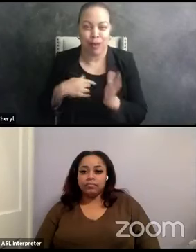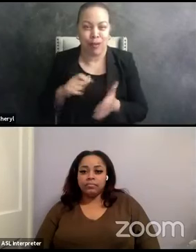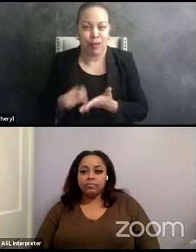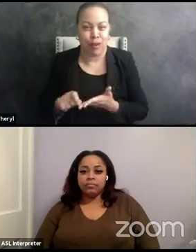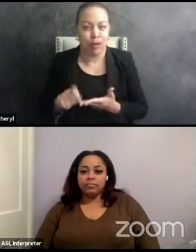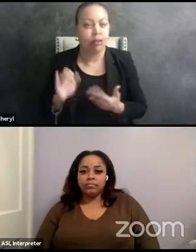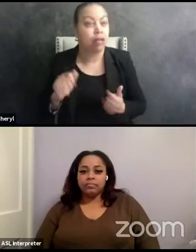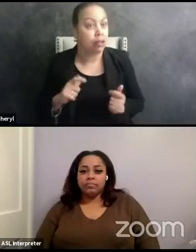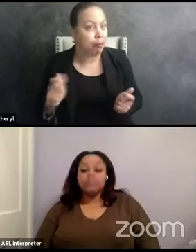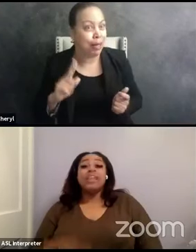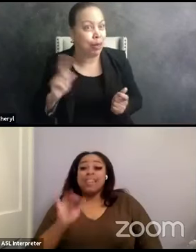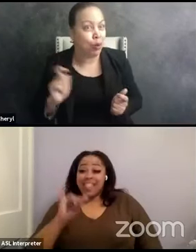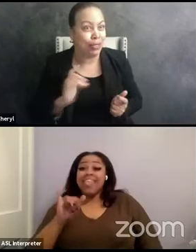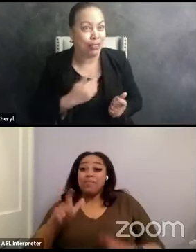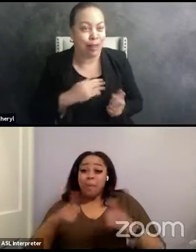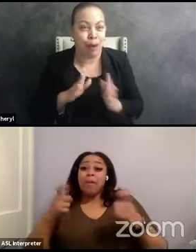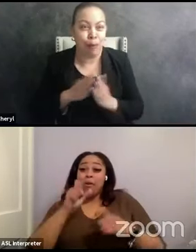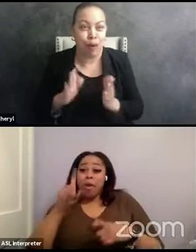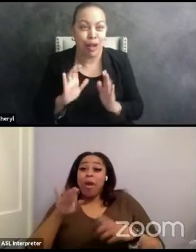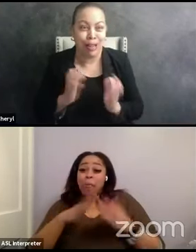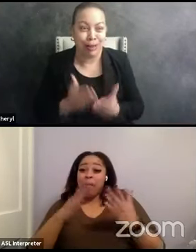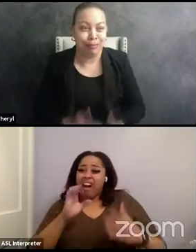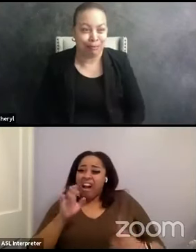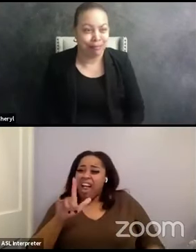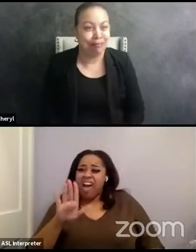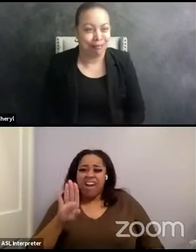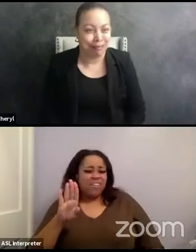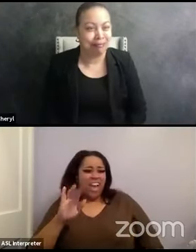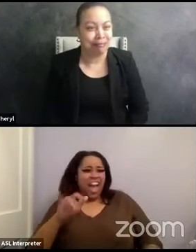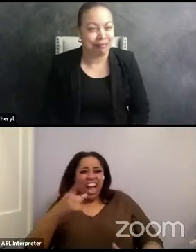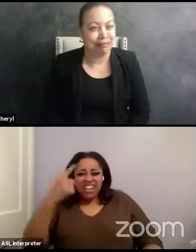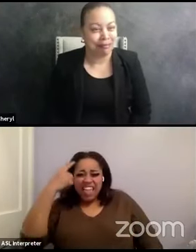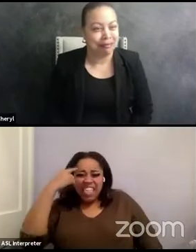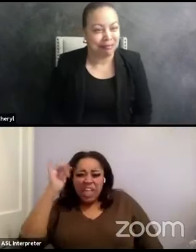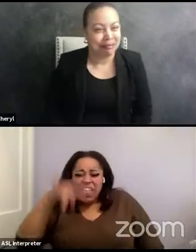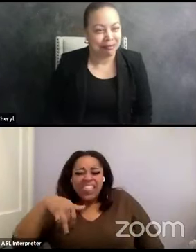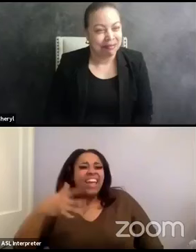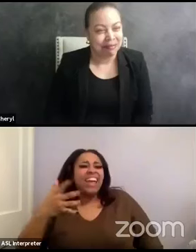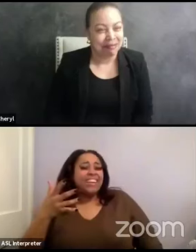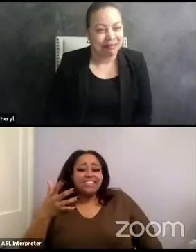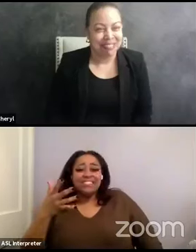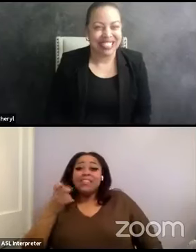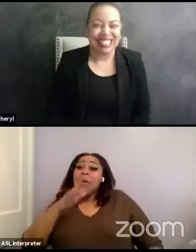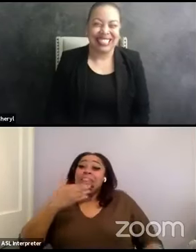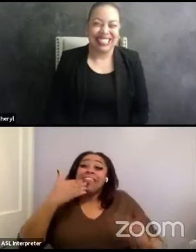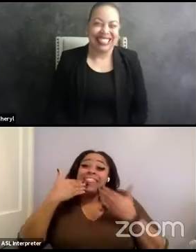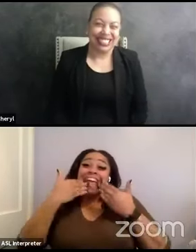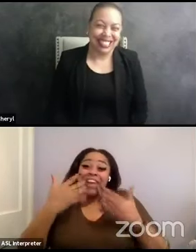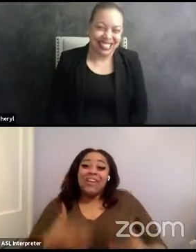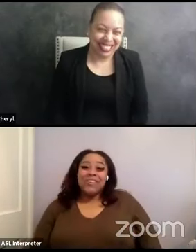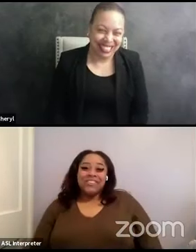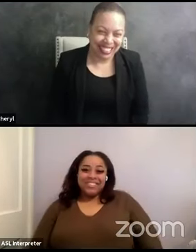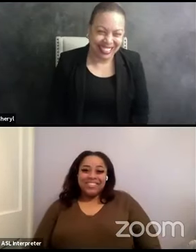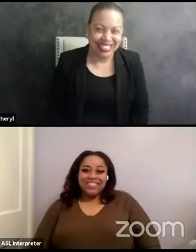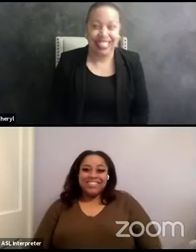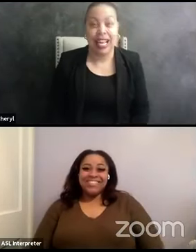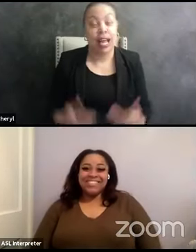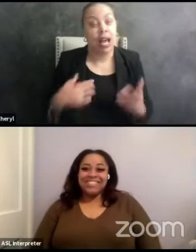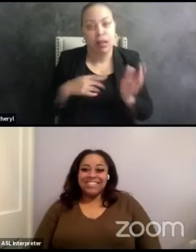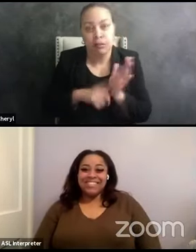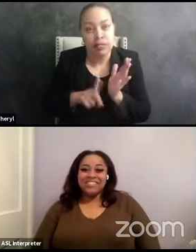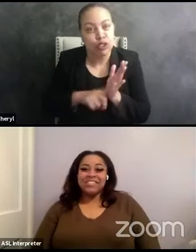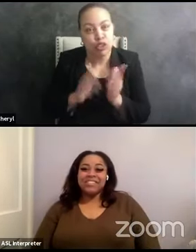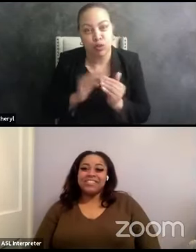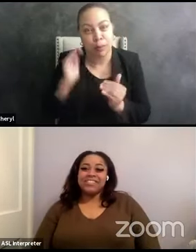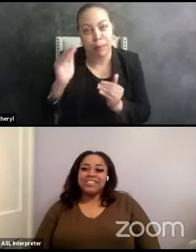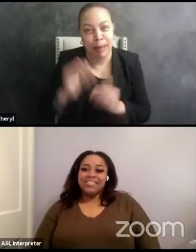in our book club. We were like, how did she even think of this? Like, yeah. so thank you. Way too much research, honestly.